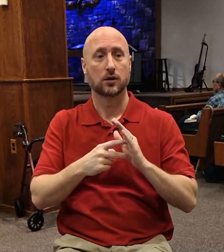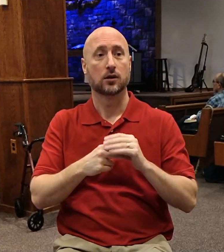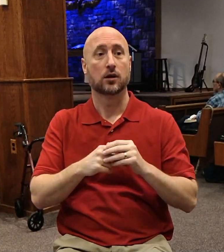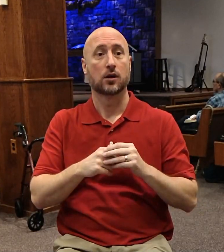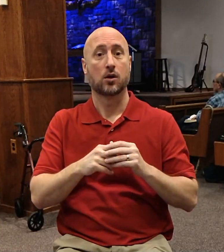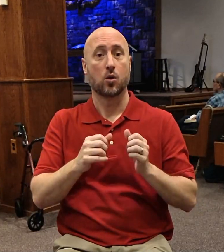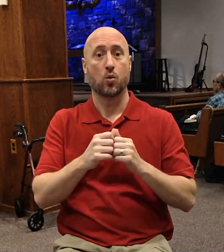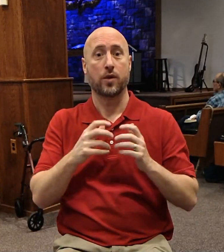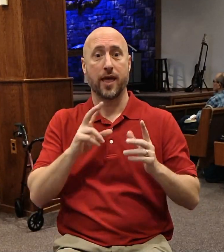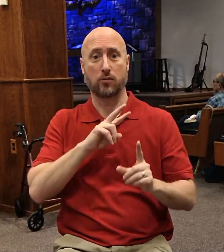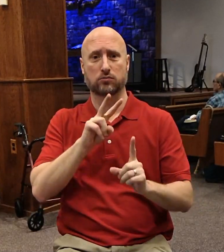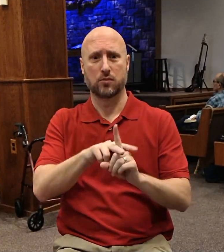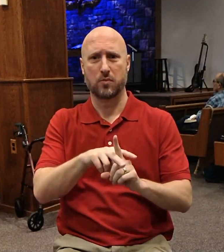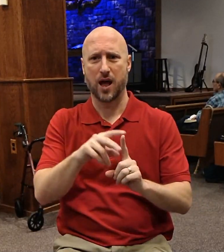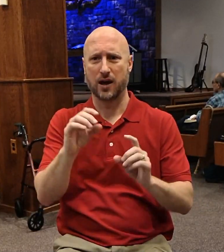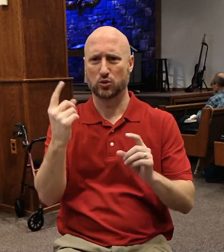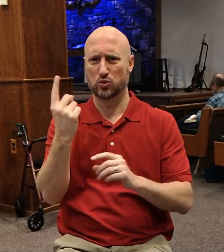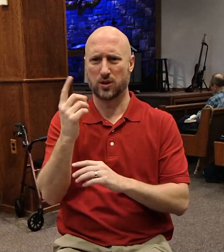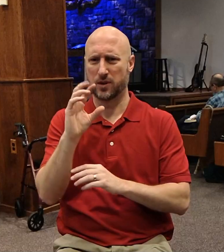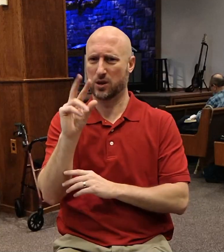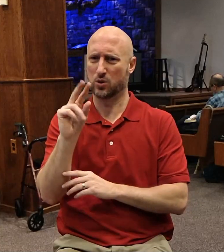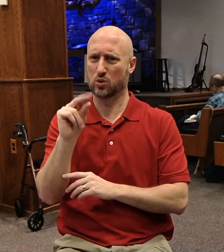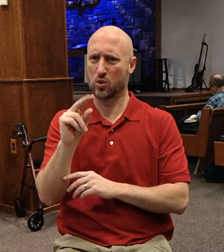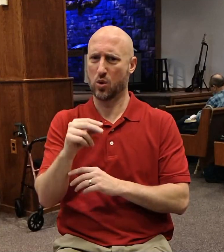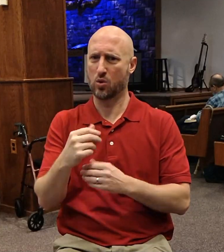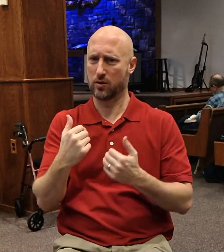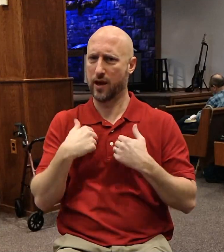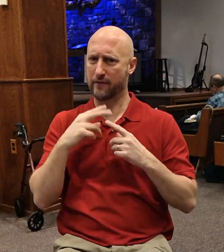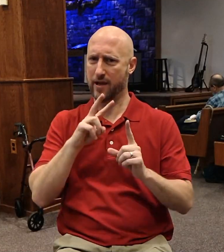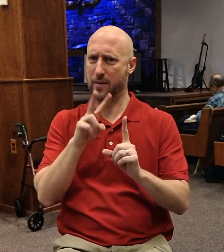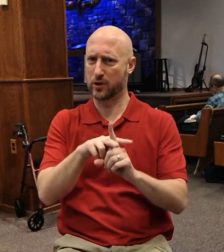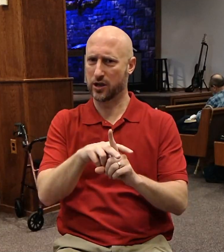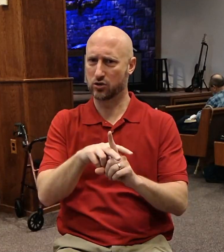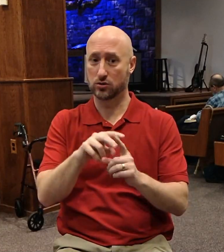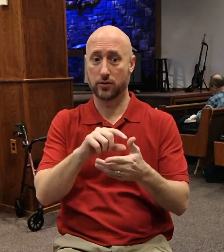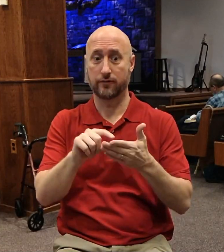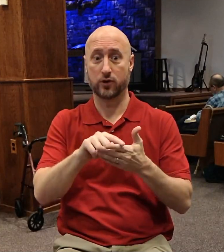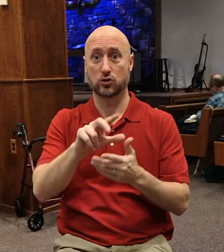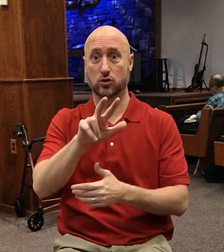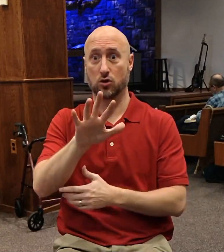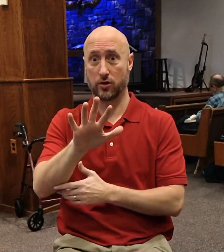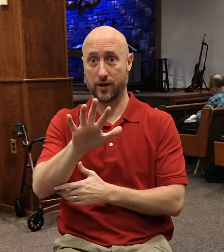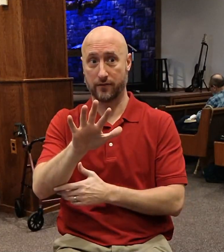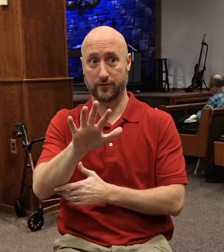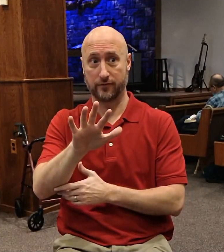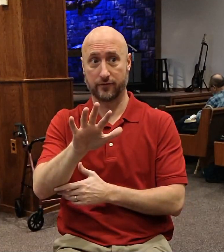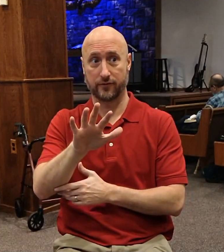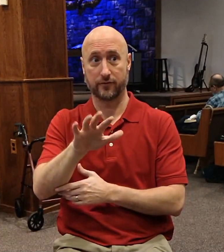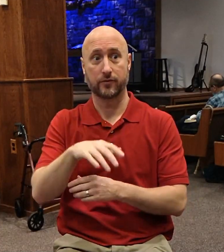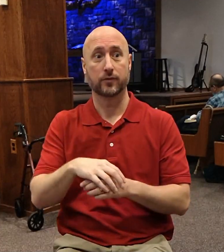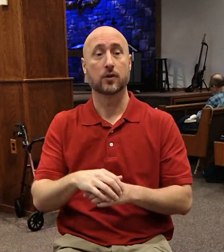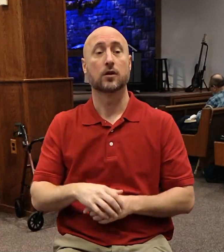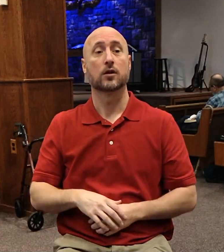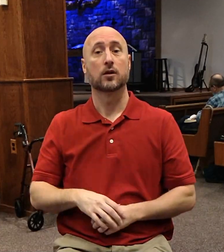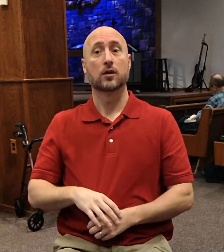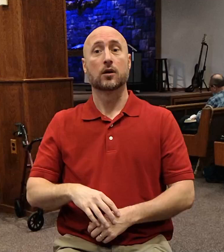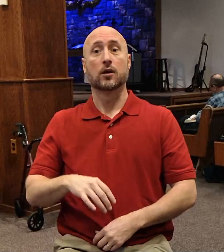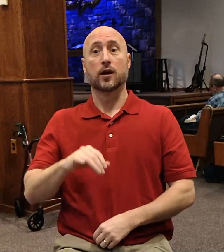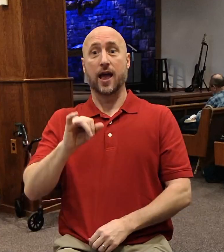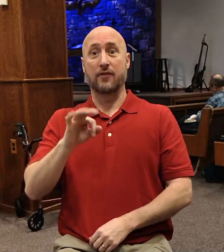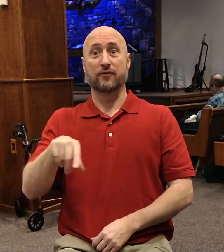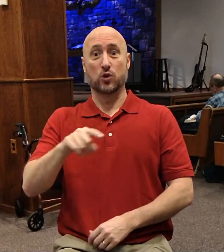because he says in verse 35, by this shall all men know that you are my